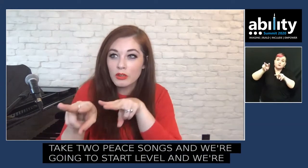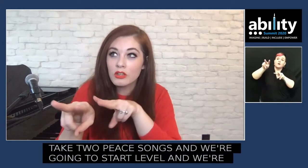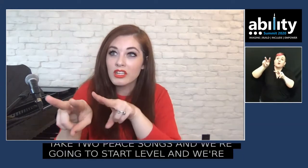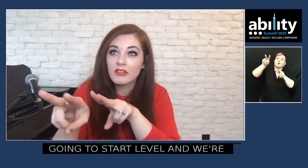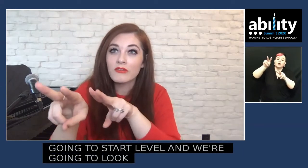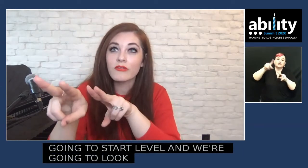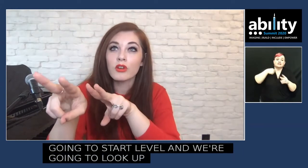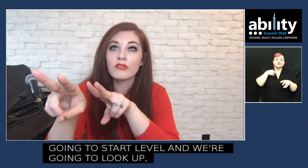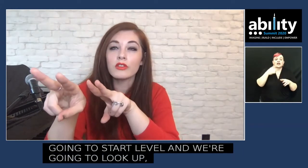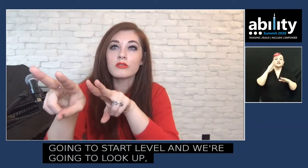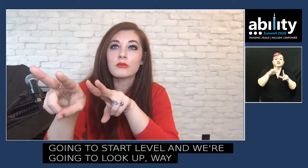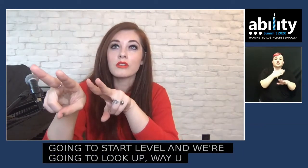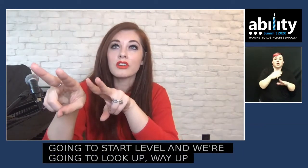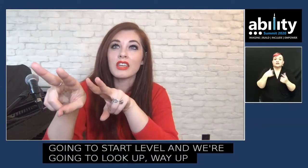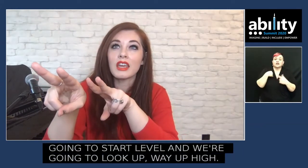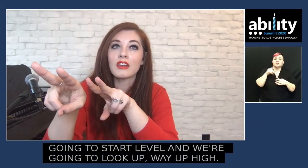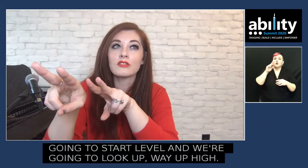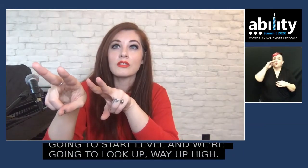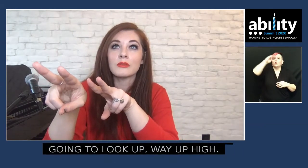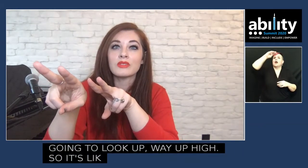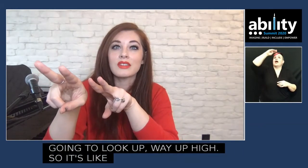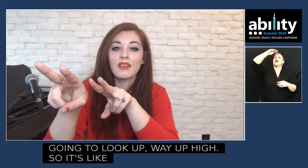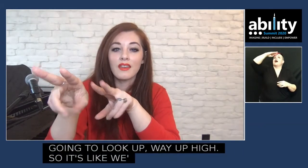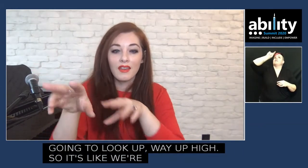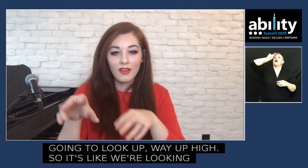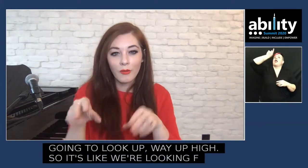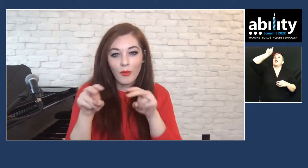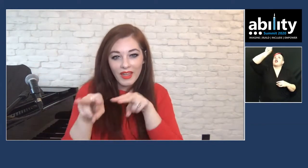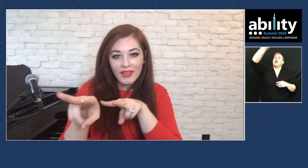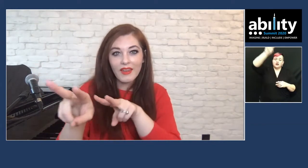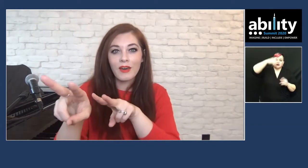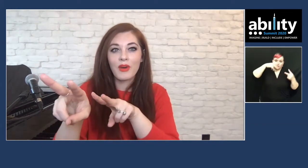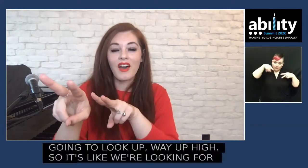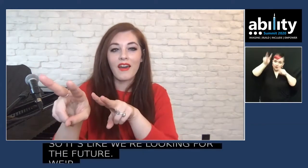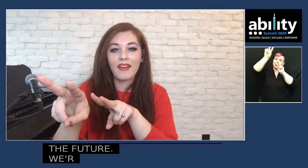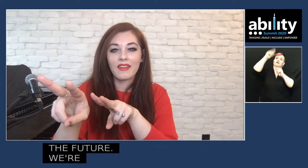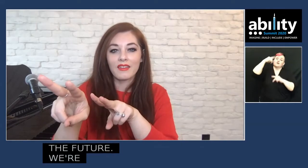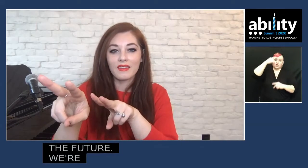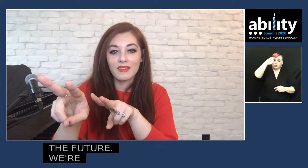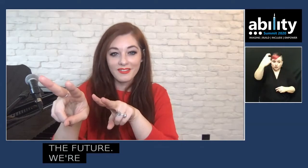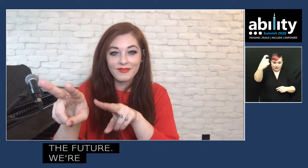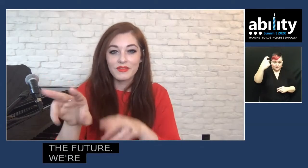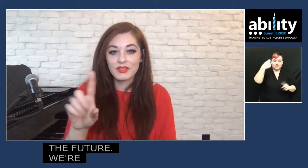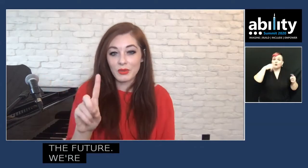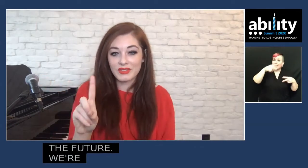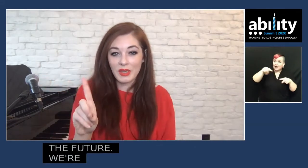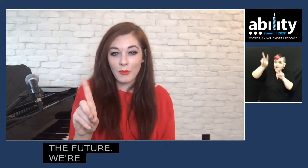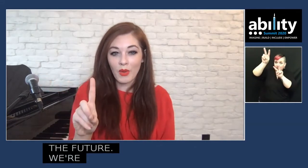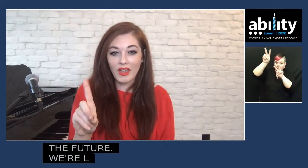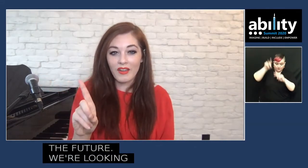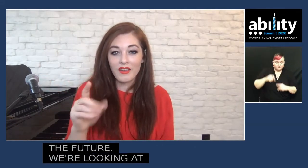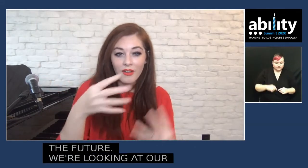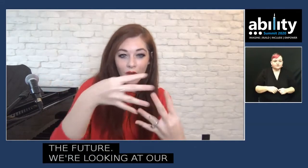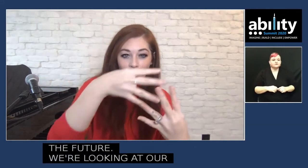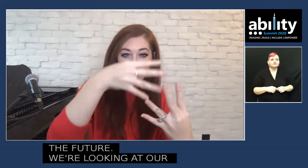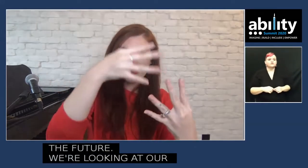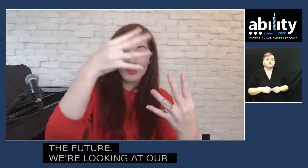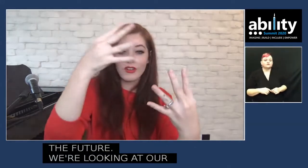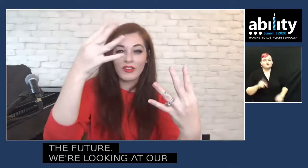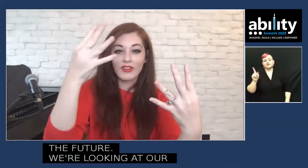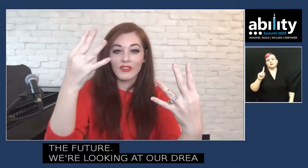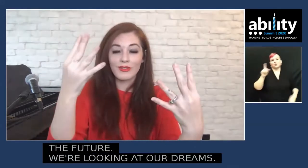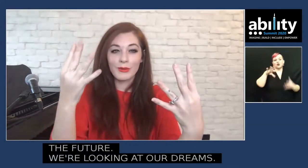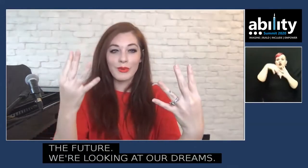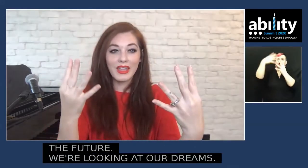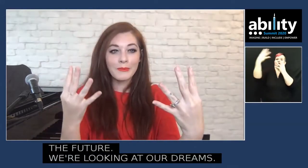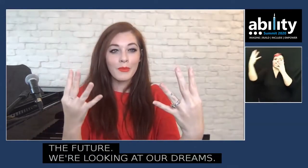it's like we're looking for the future. We're looking at our dreams, way up high. So somewhere